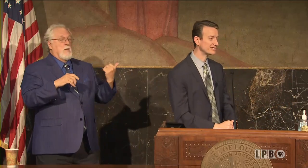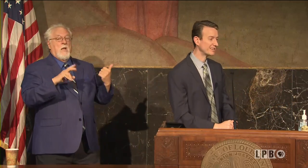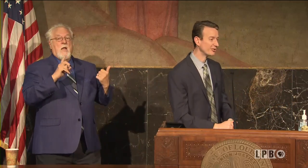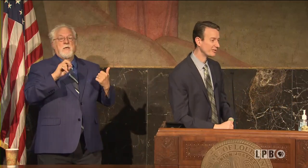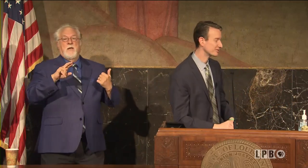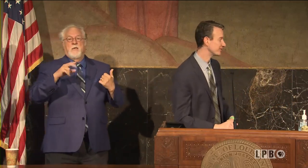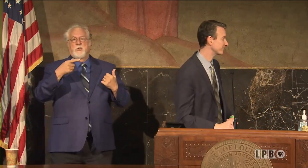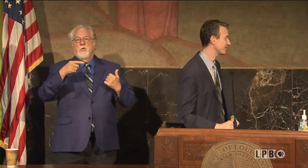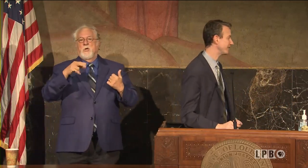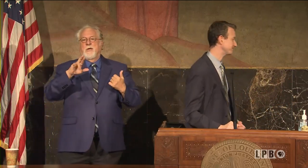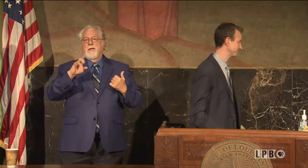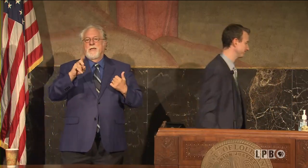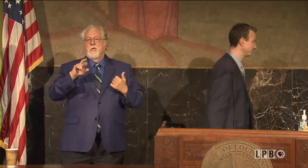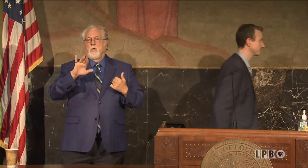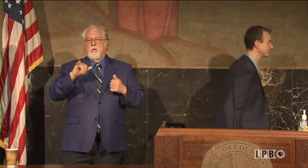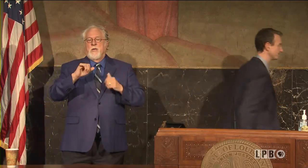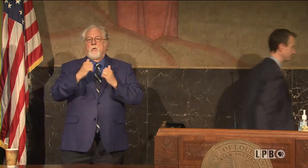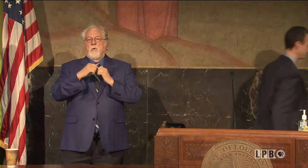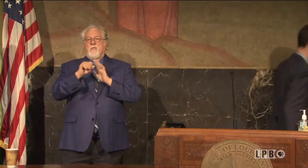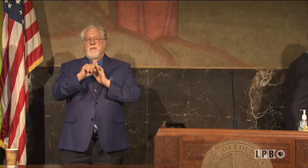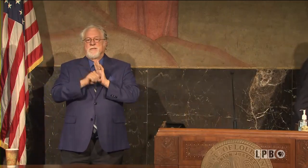Guidry, the state health officer, to answer that.